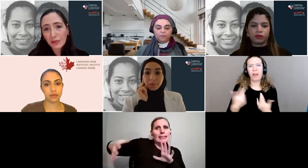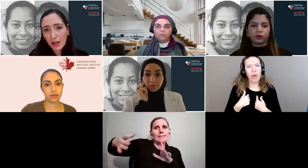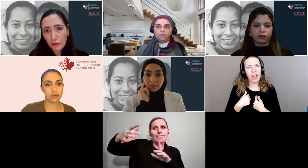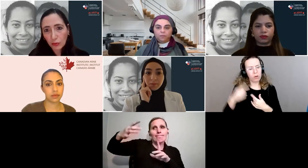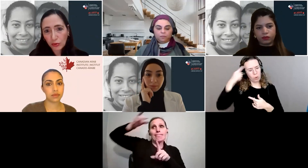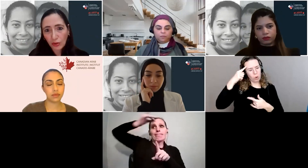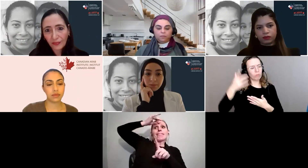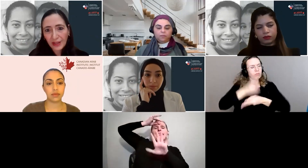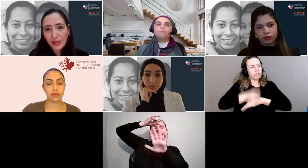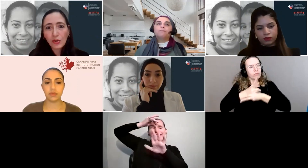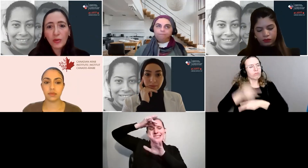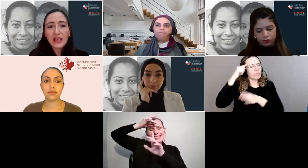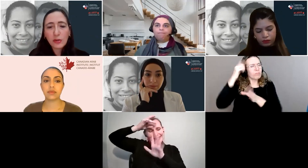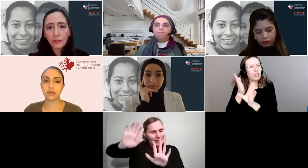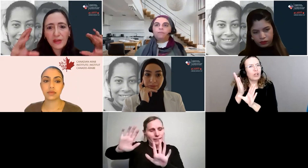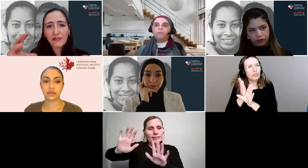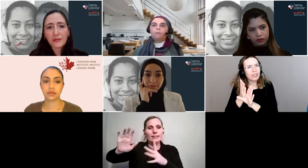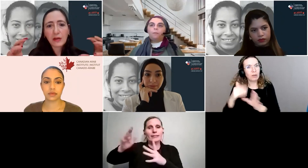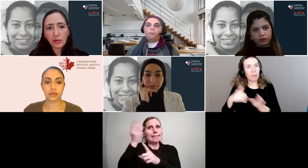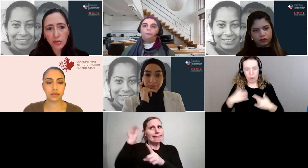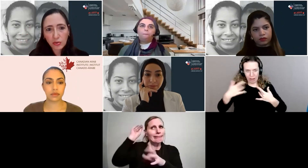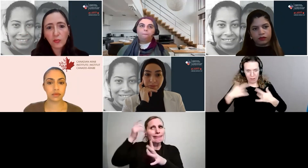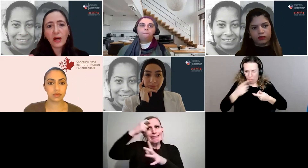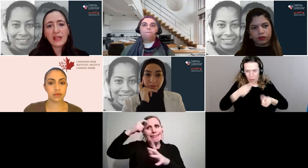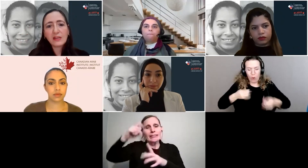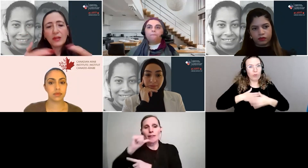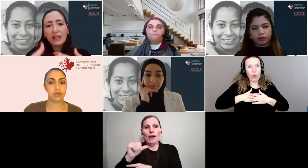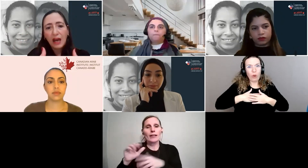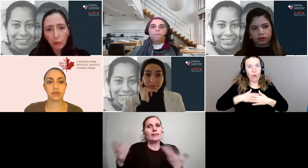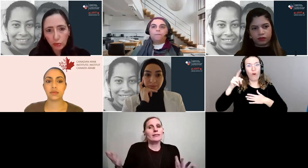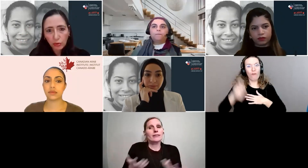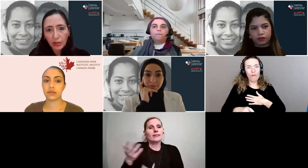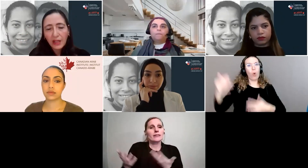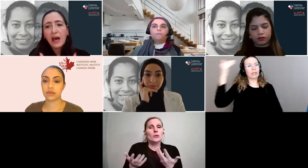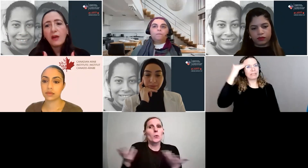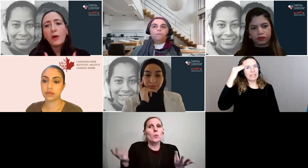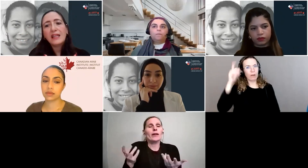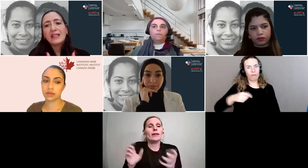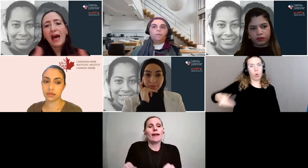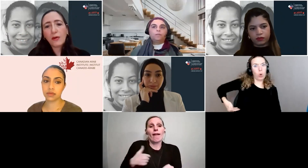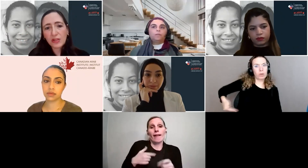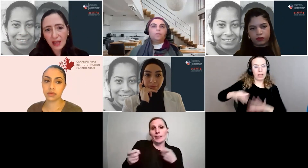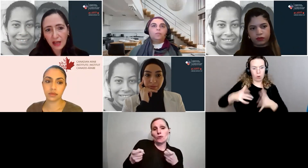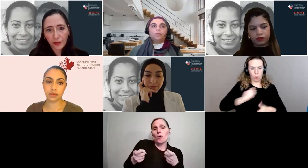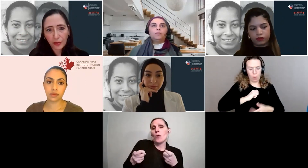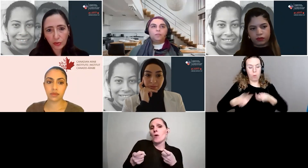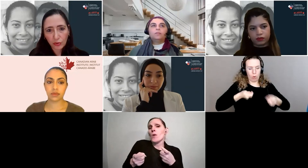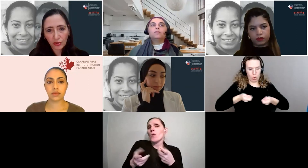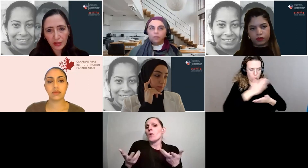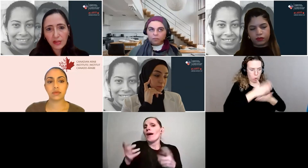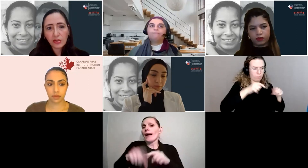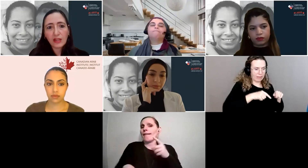that it's outside of your control. So we need to be very conscious what is within our control and what is outside of